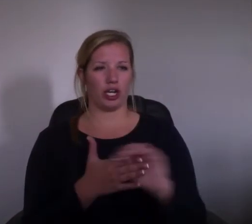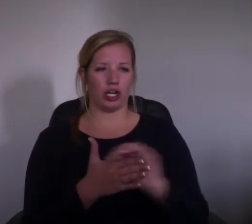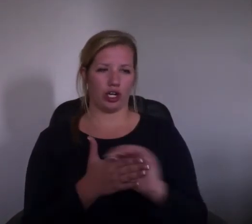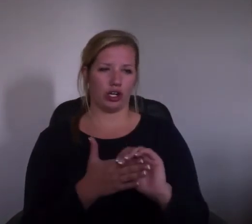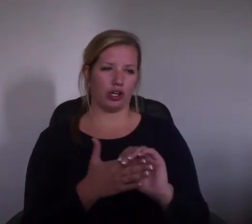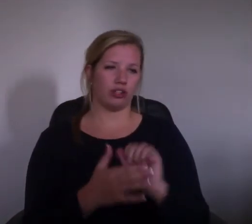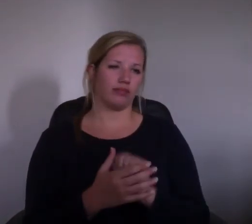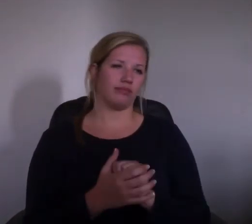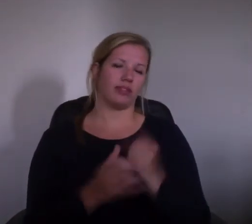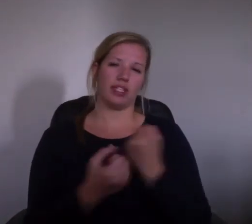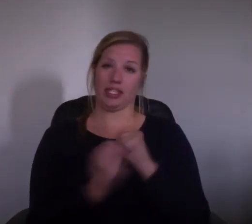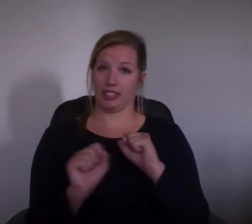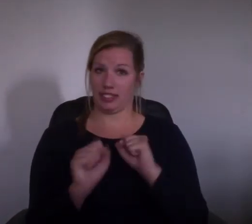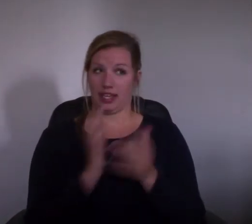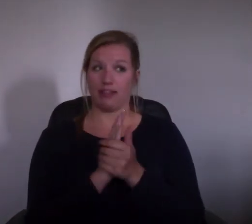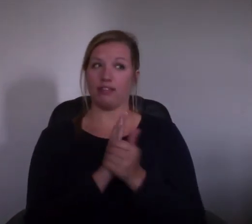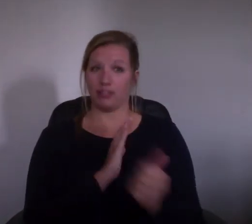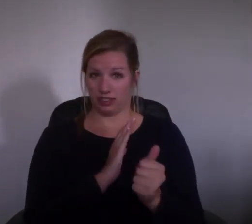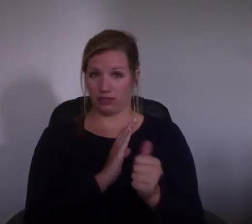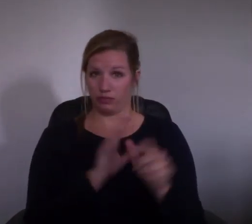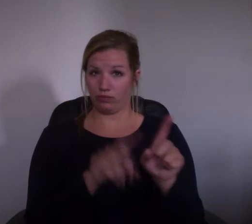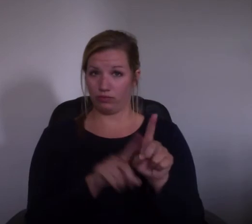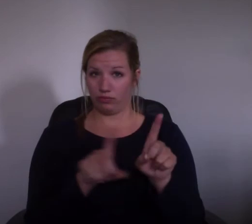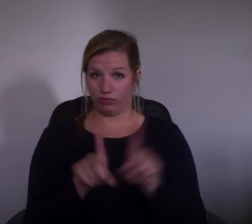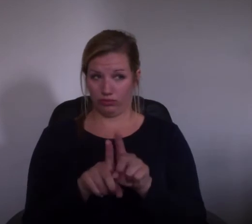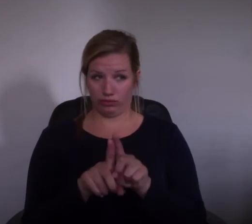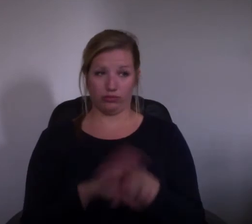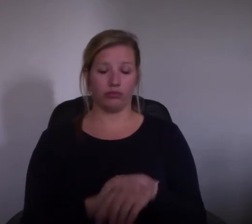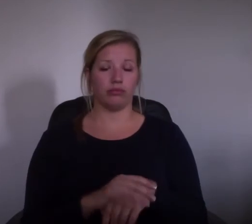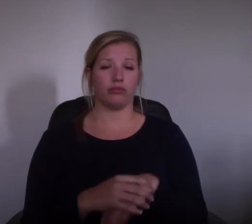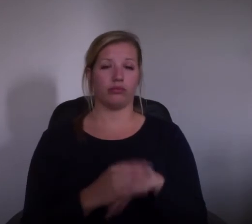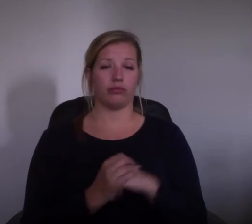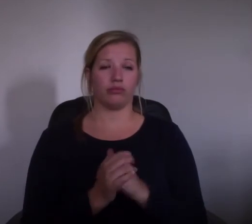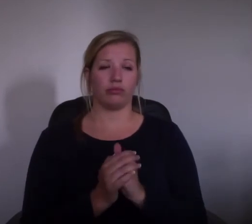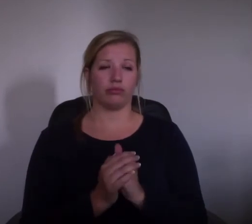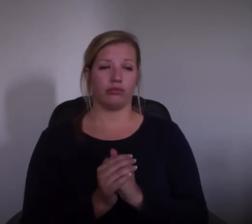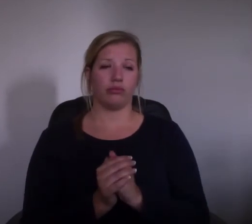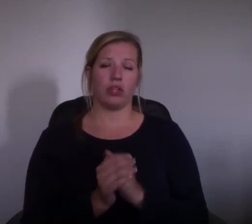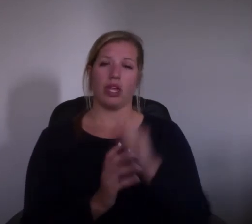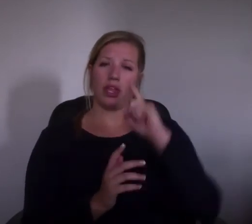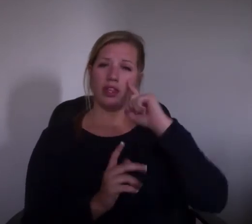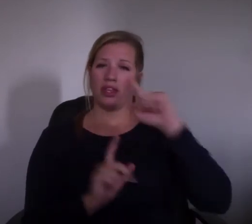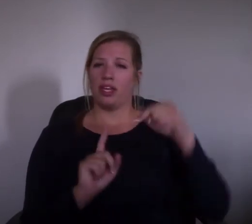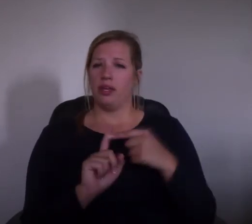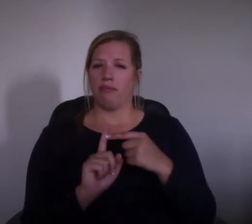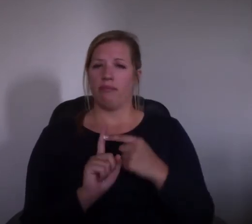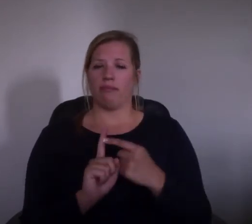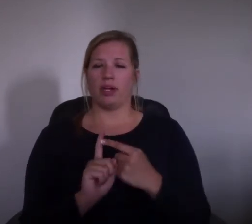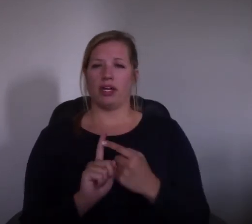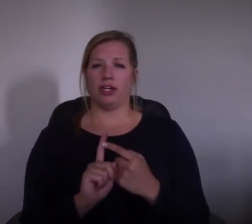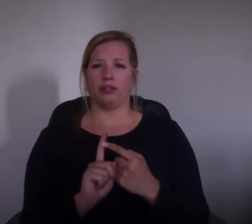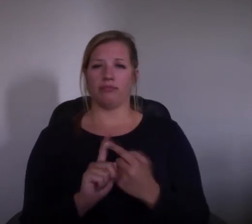Safety skills. As part of this planning process, think about gaining safety skills. Learn